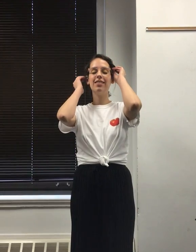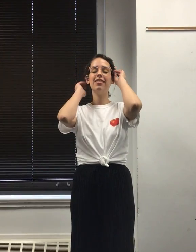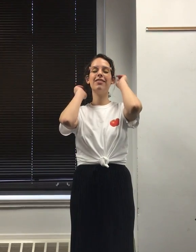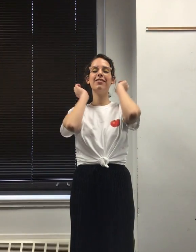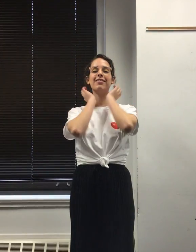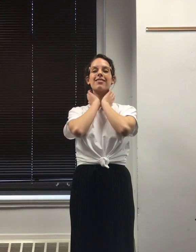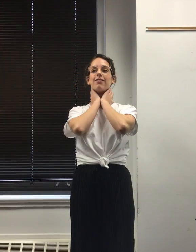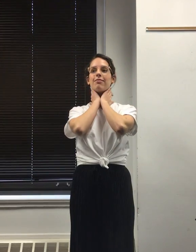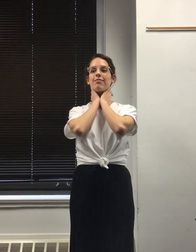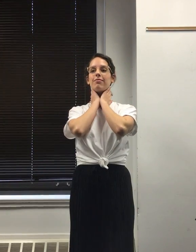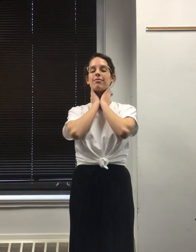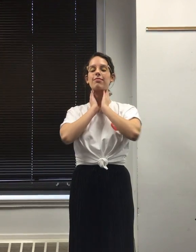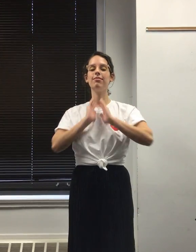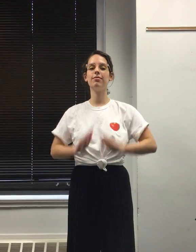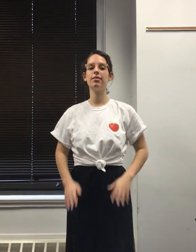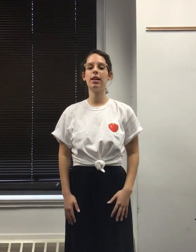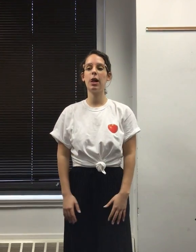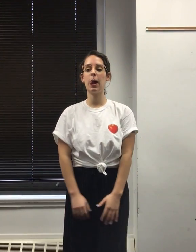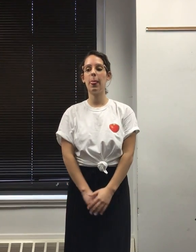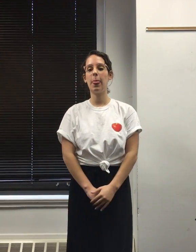are the teacher. That's okay.